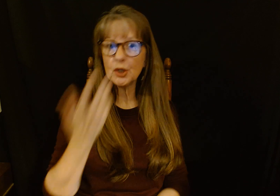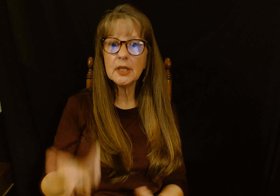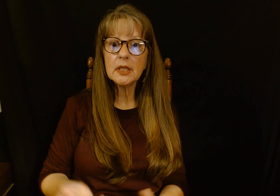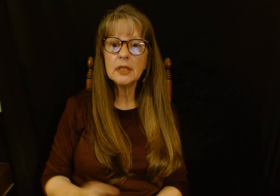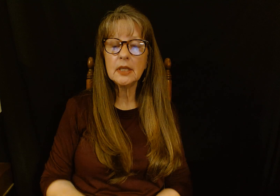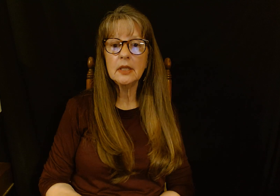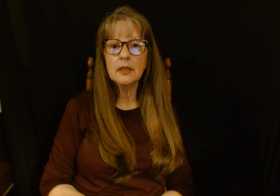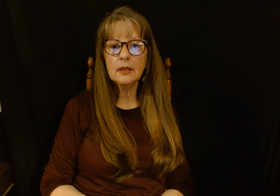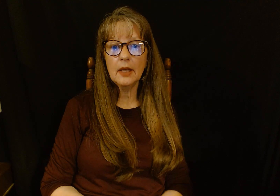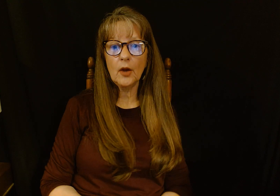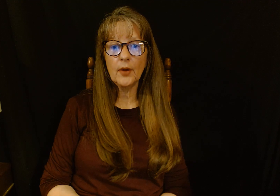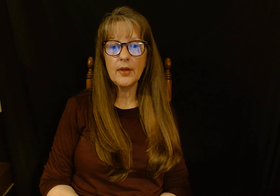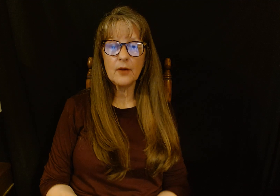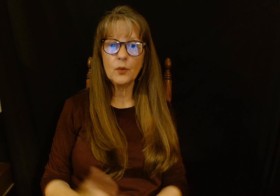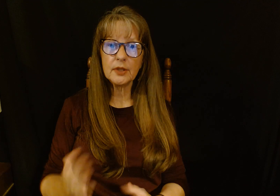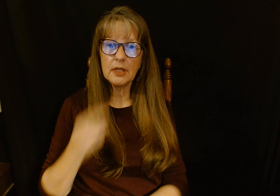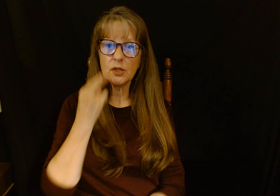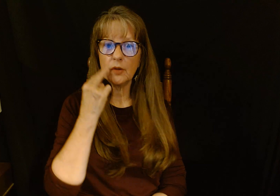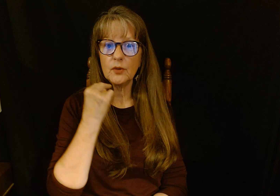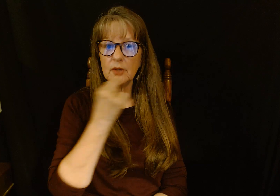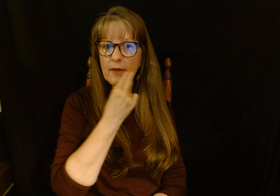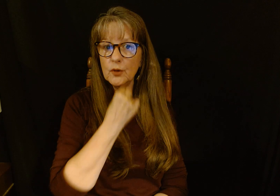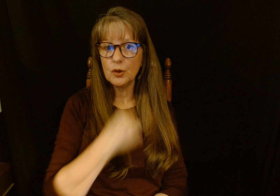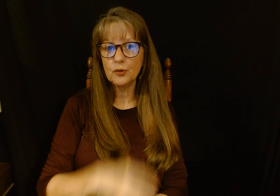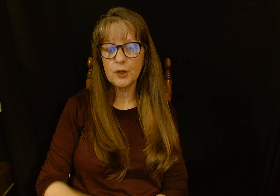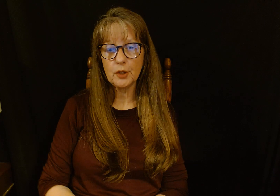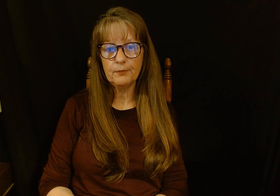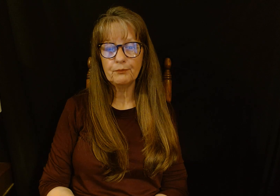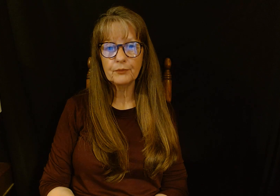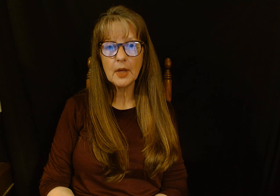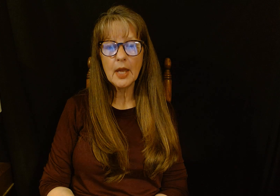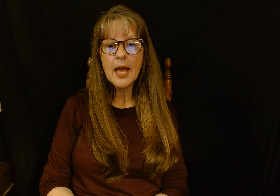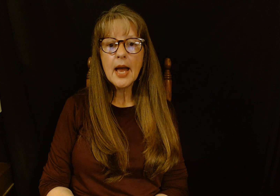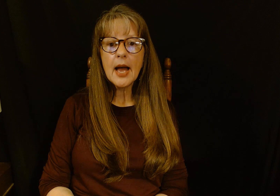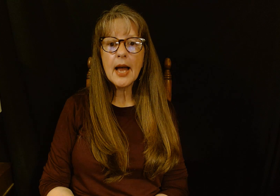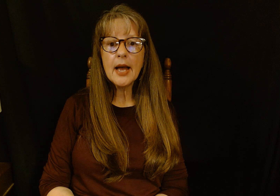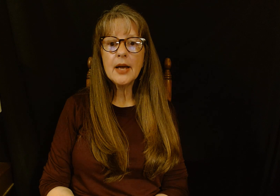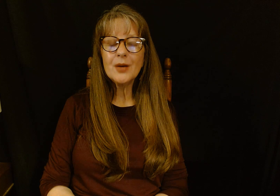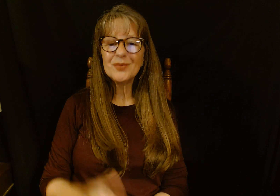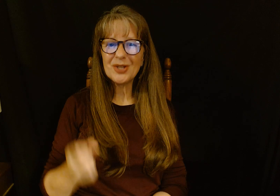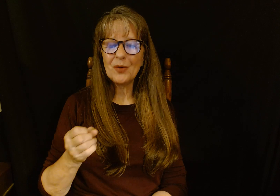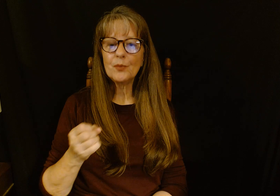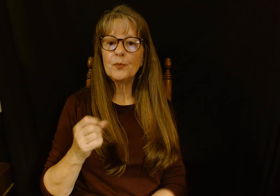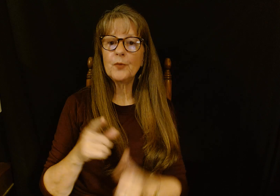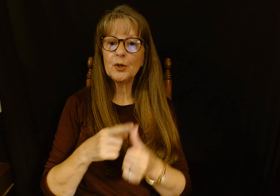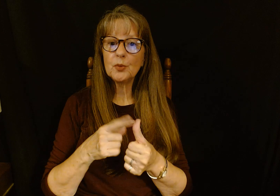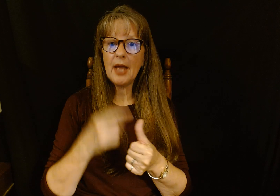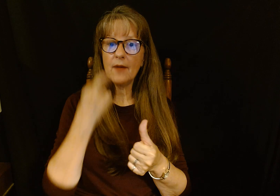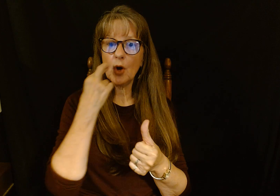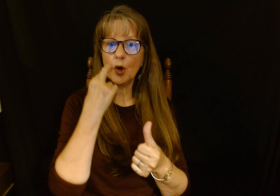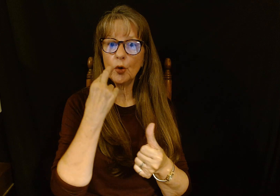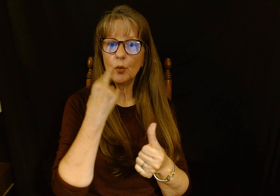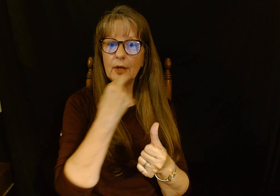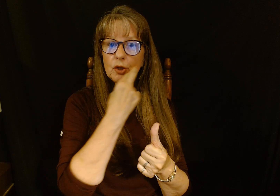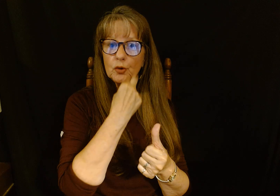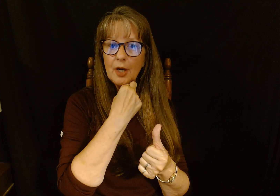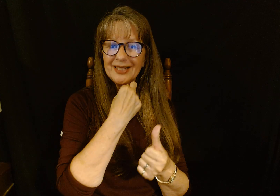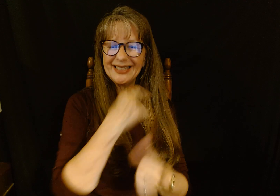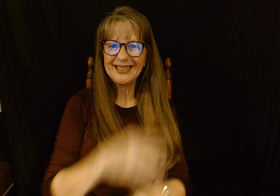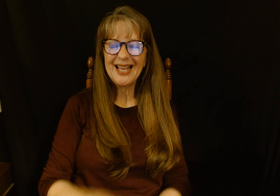nutrition in the area that I've worked in, and so I've used that for nutrition. So first we have our restaurant. And